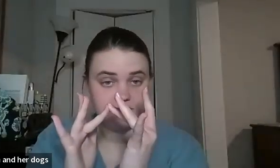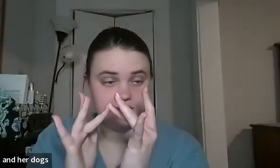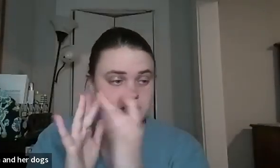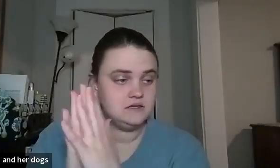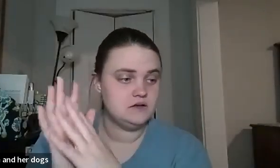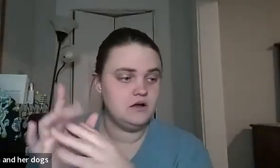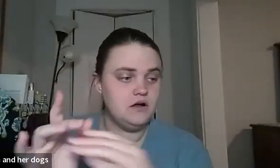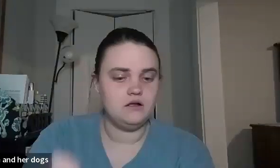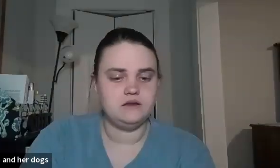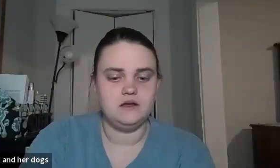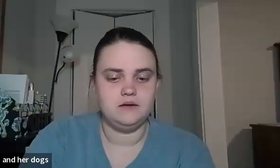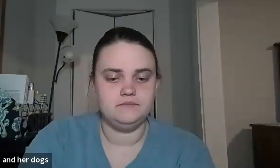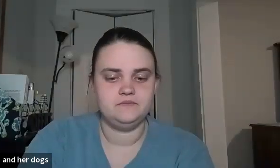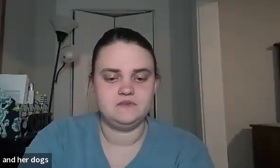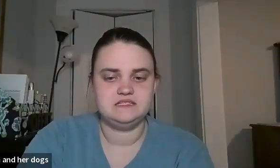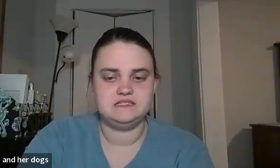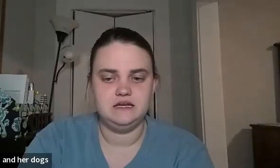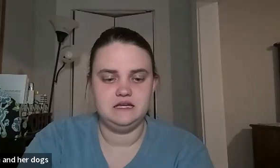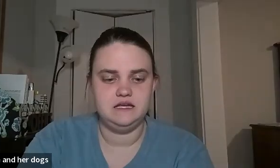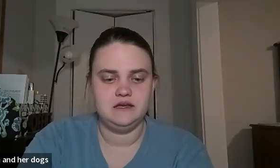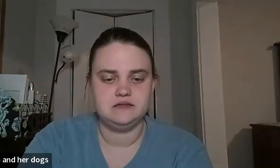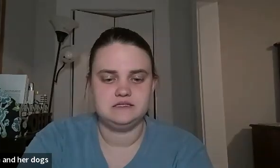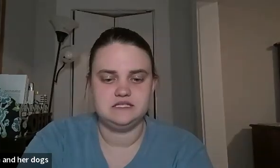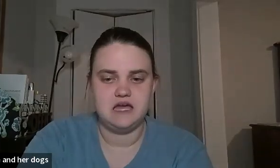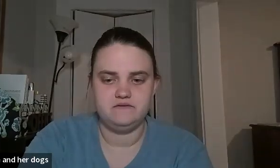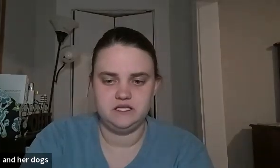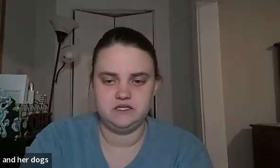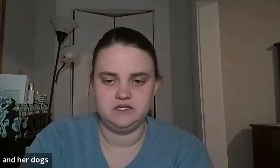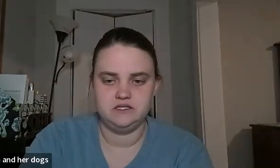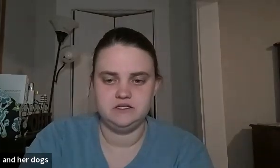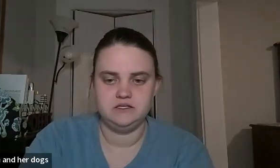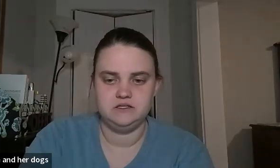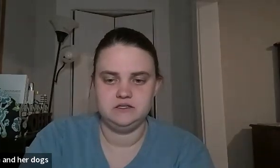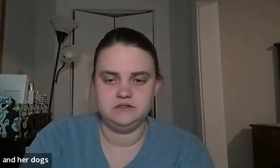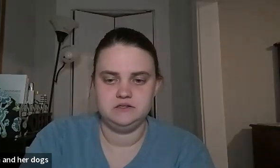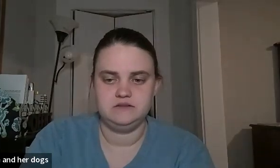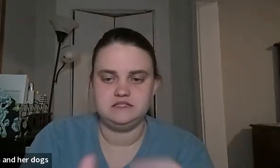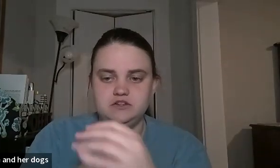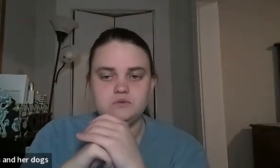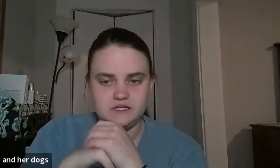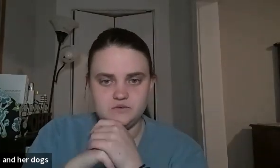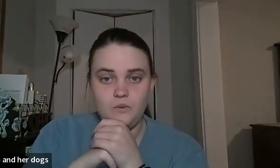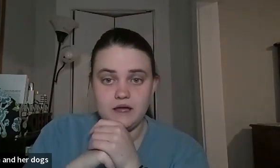website called Signing Savvy. That's a good one as